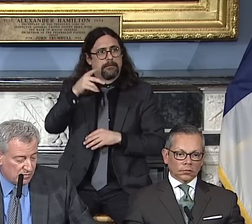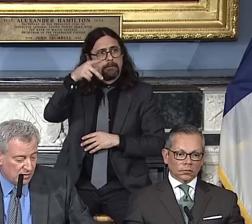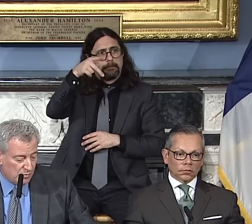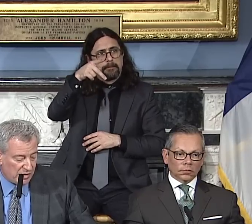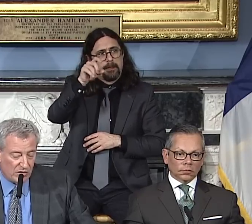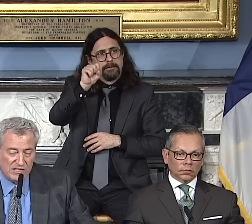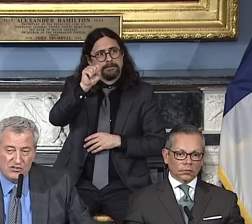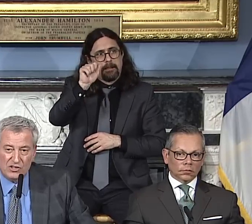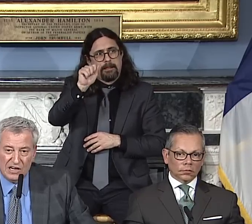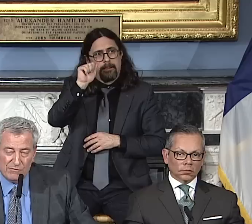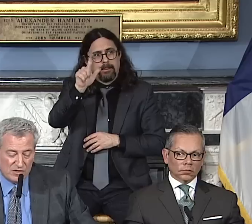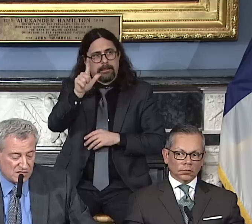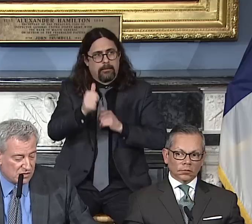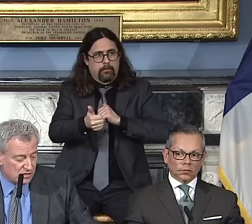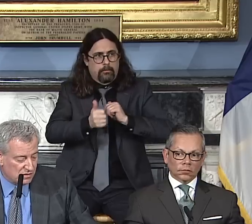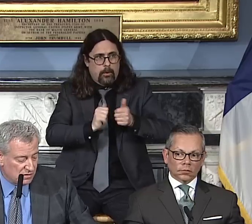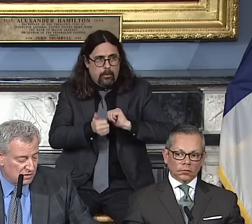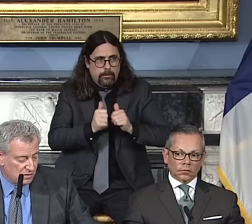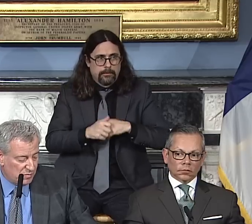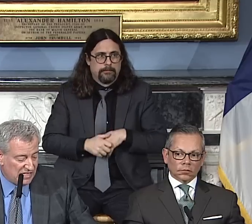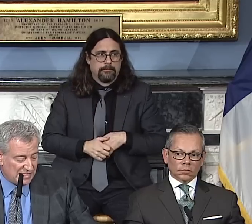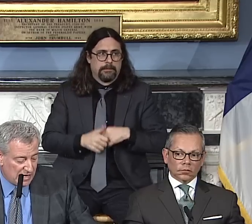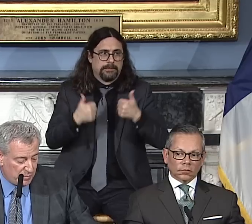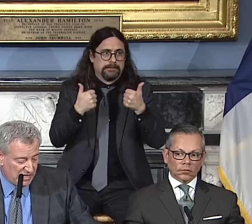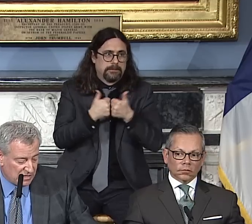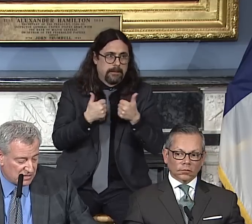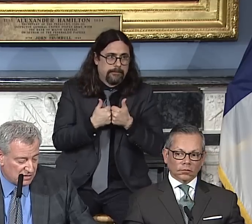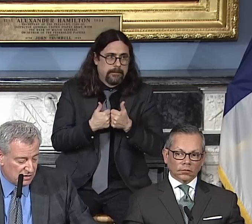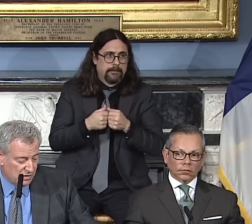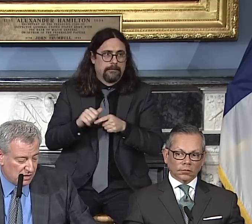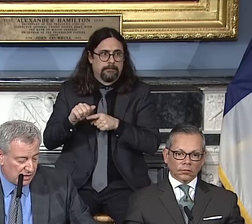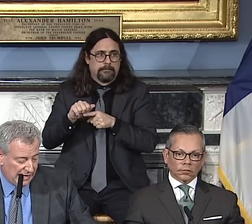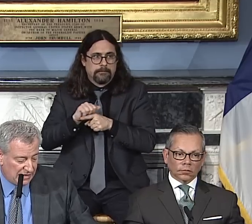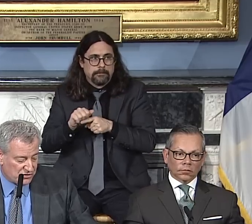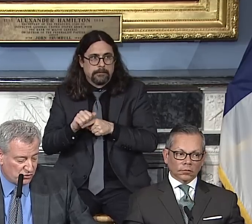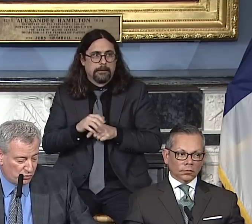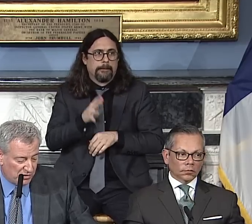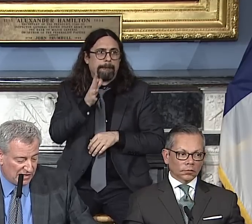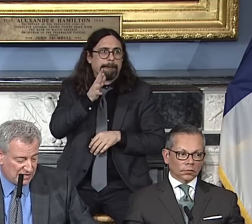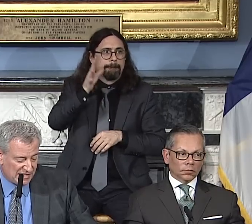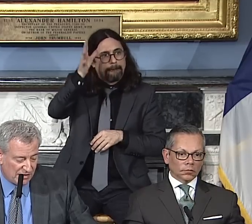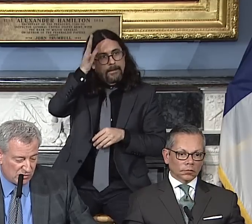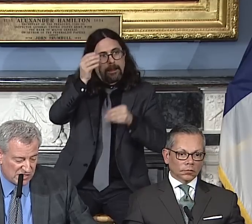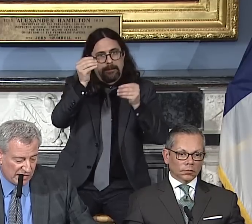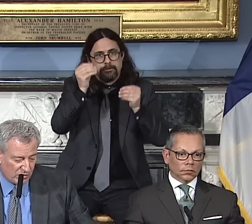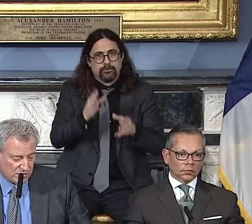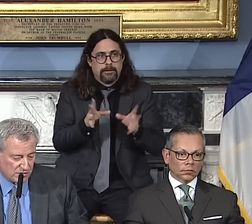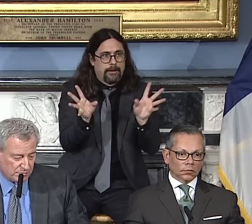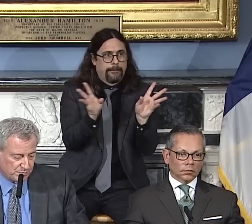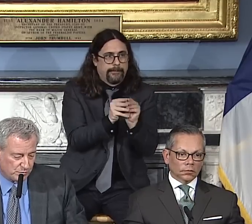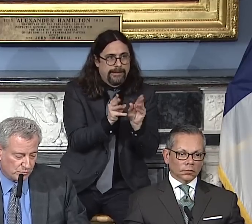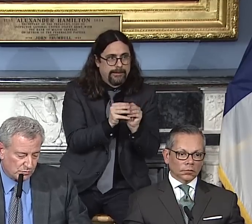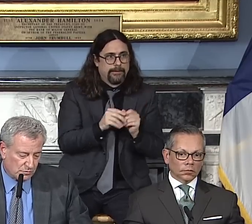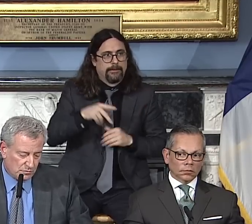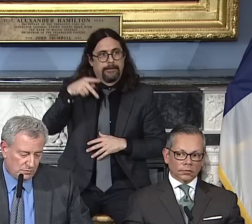assemblies, parent-teacher conferences, PTA meetings, and school plays and